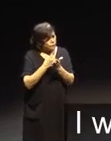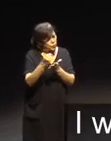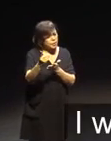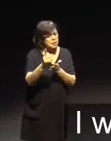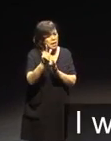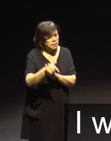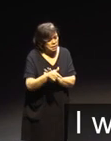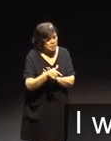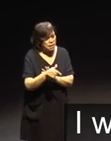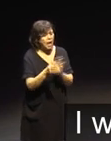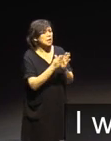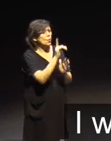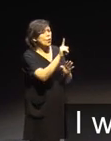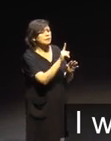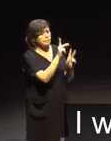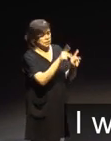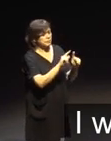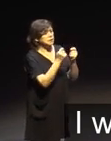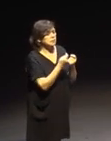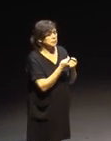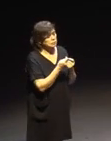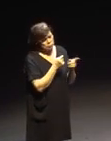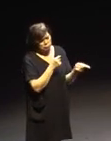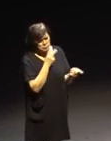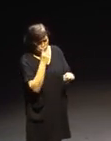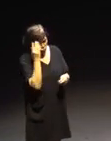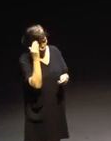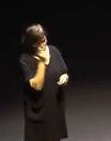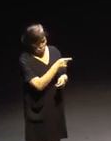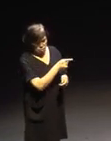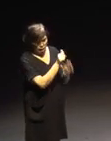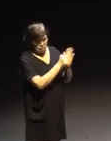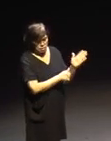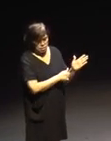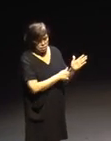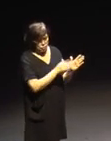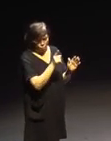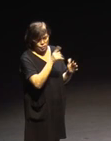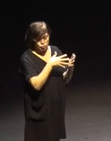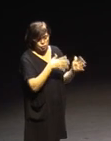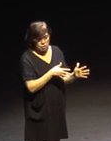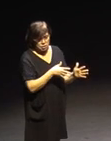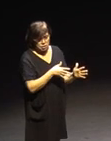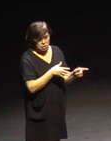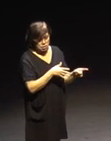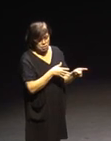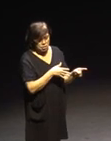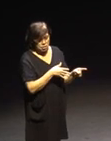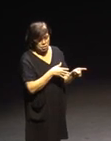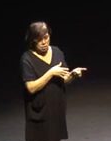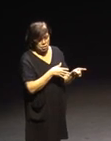was speaking to another of my team, and she was saying, hey, do you know this work by this artist, you know, one of our students? That work was